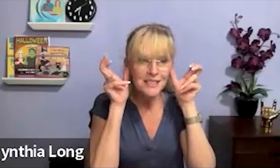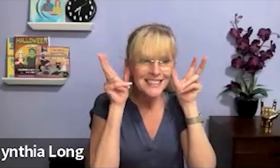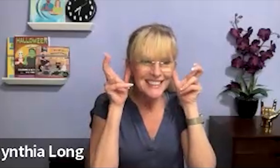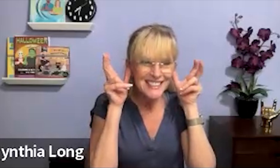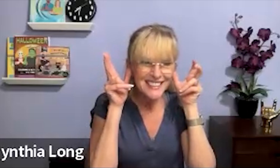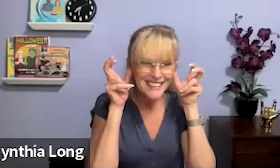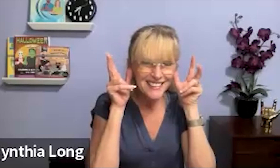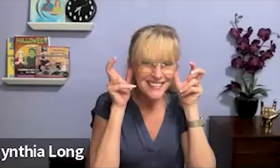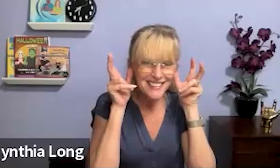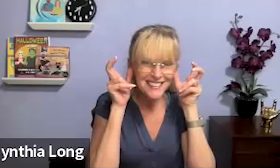to listen.